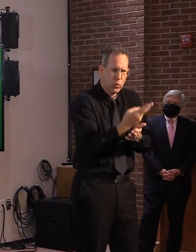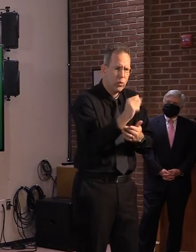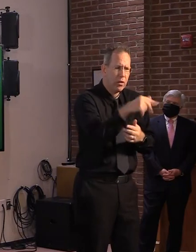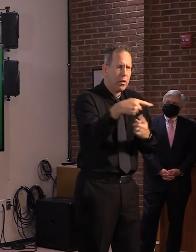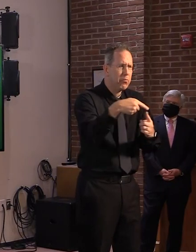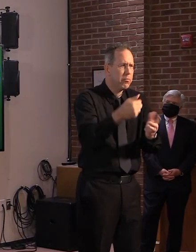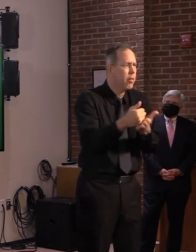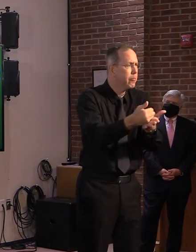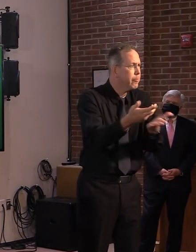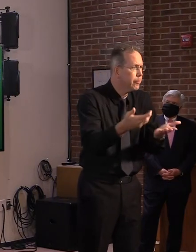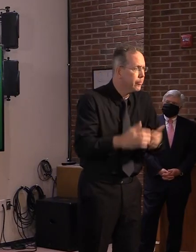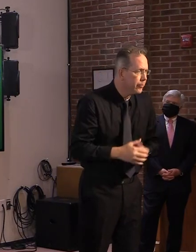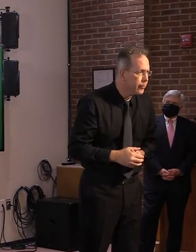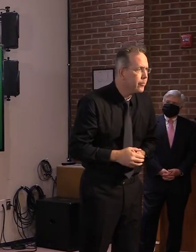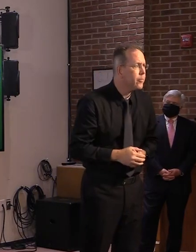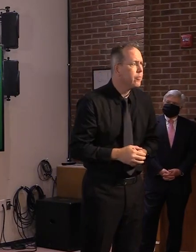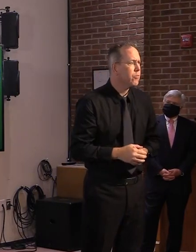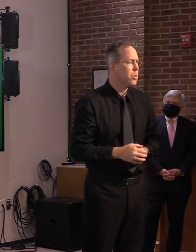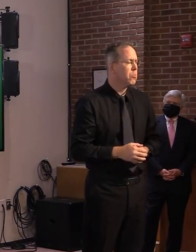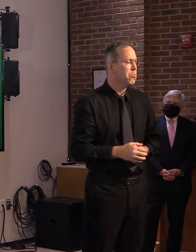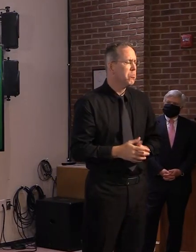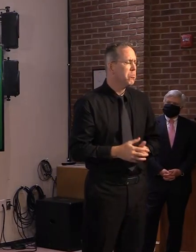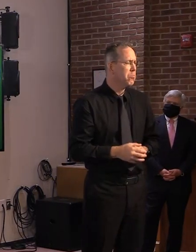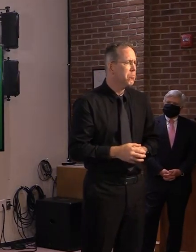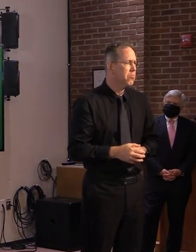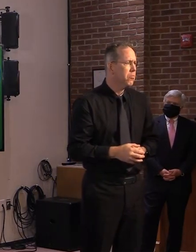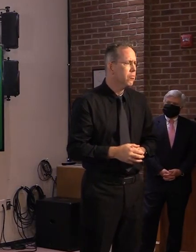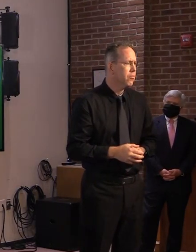to be in a quarantine situation.